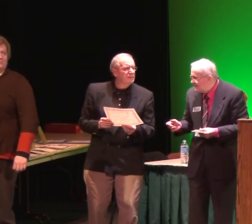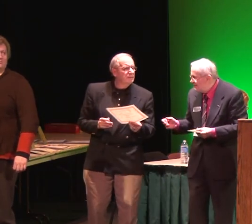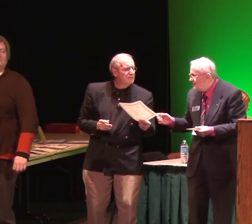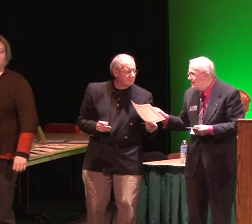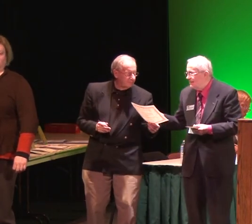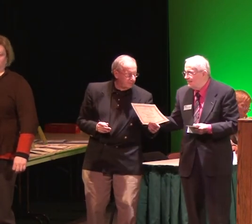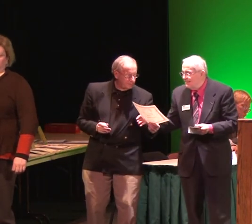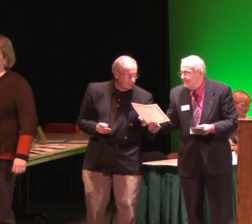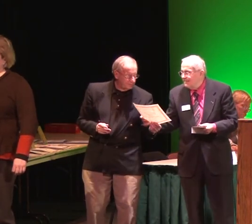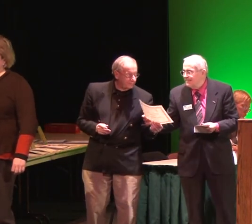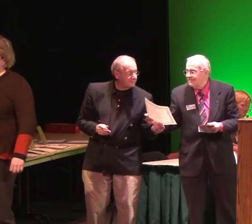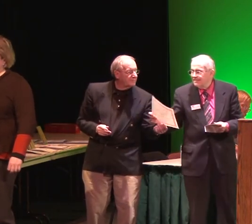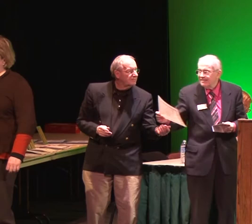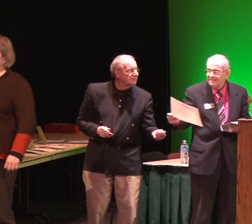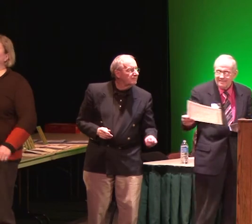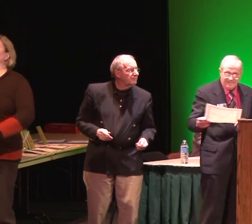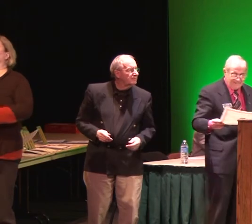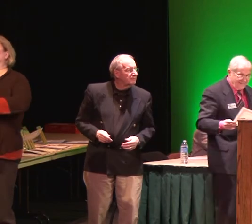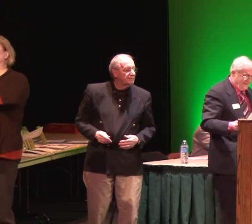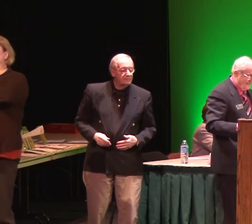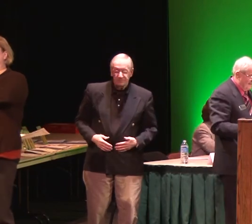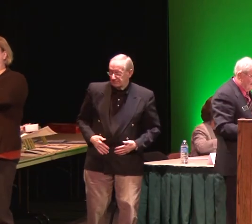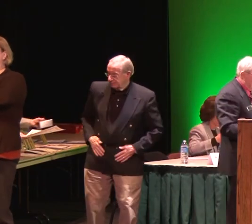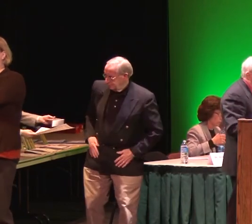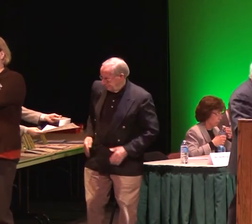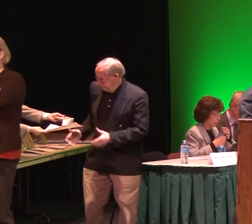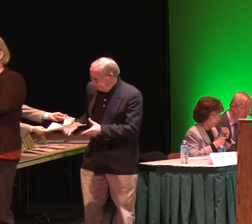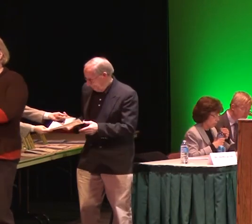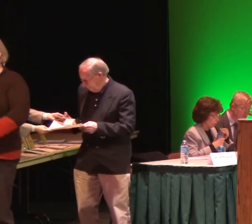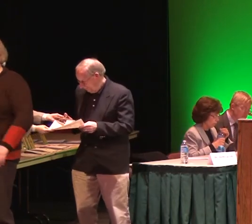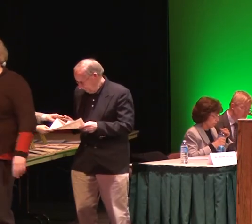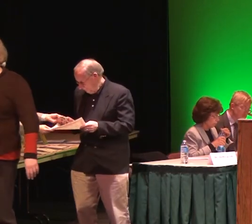Let's Go Solar, The Power of the Sun.